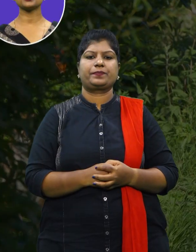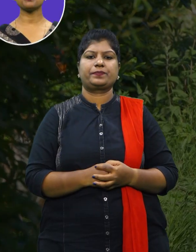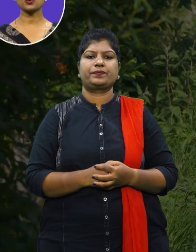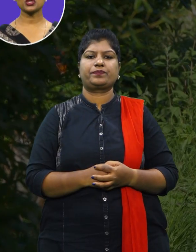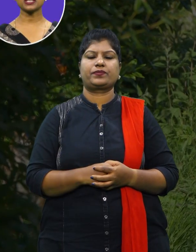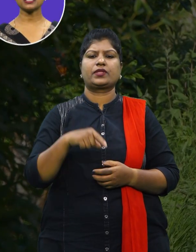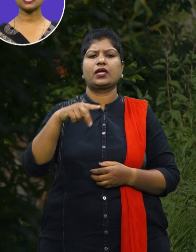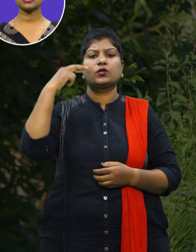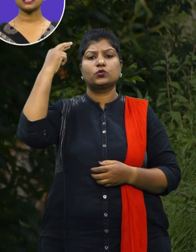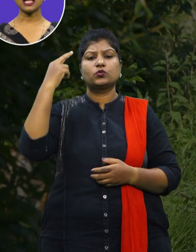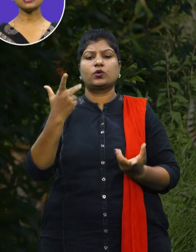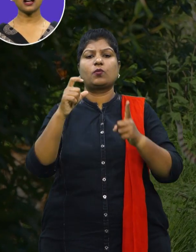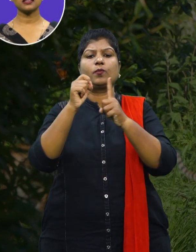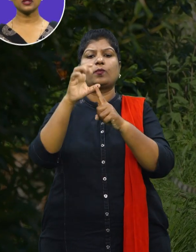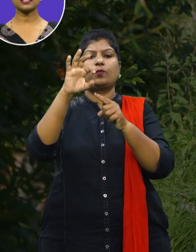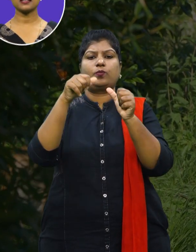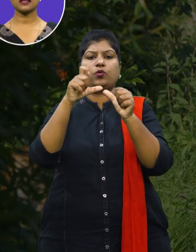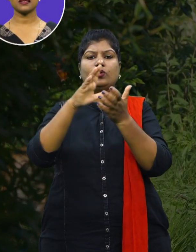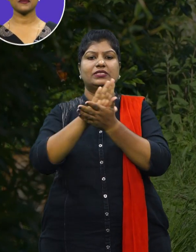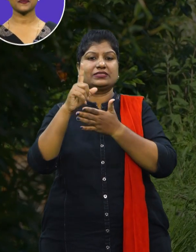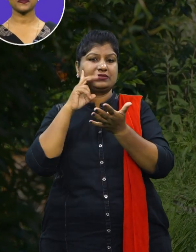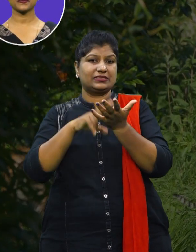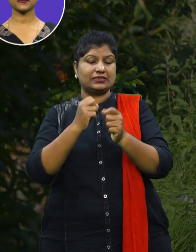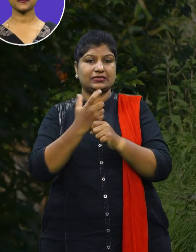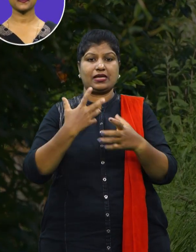due to poaching and other reasons.